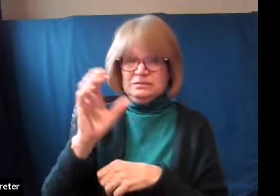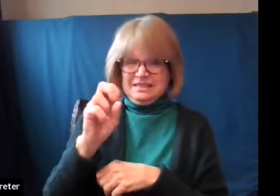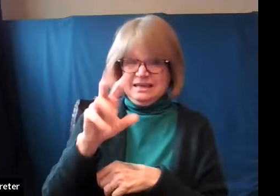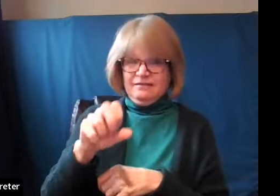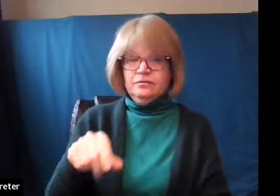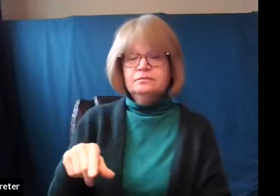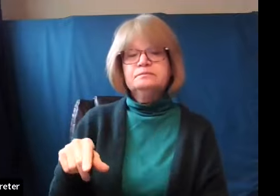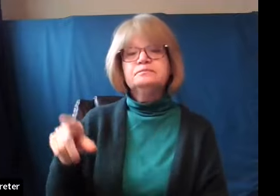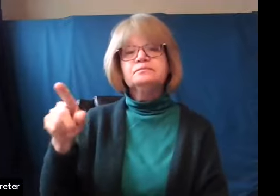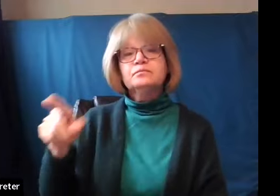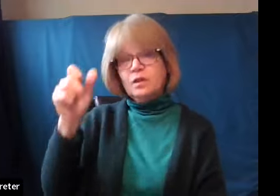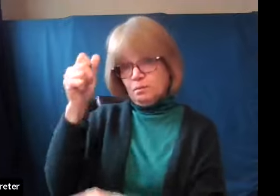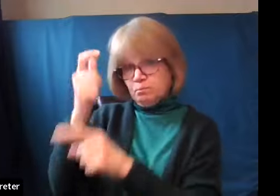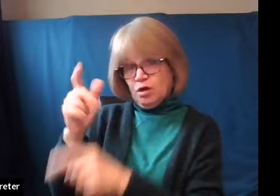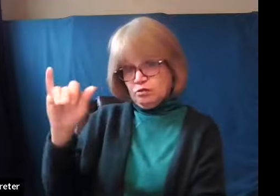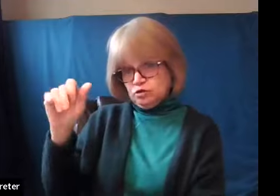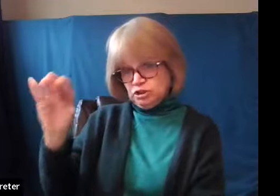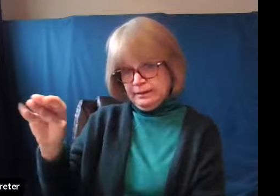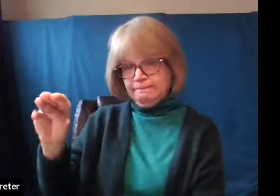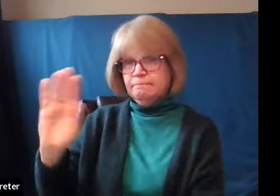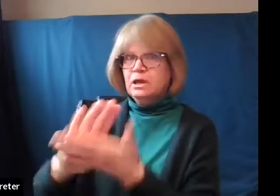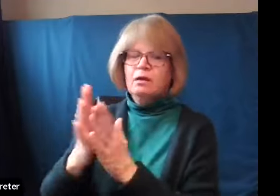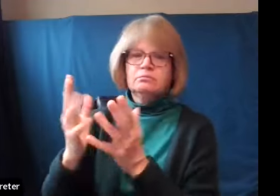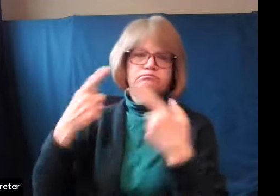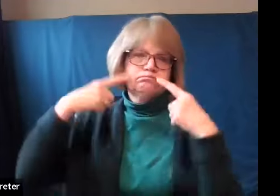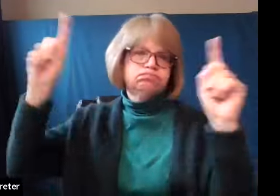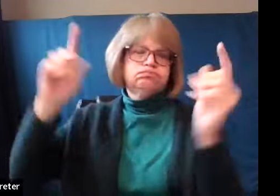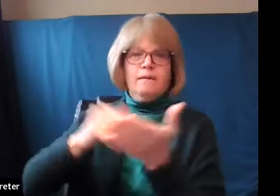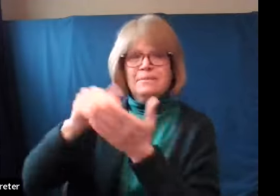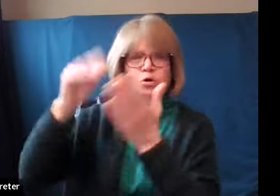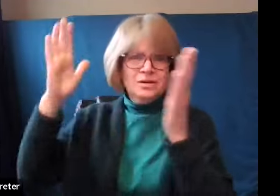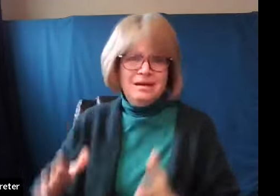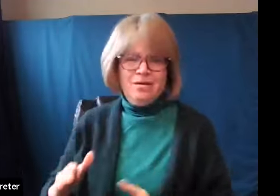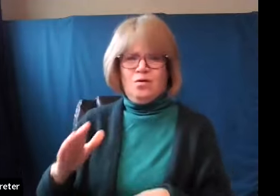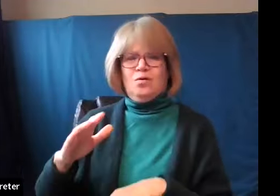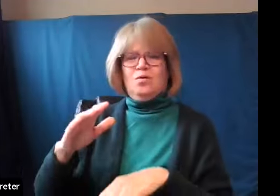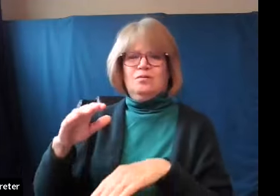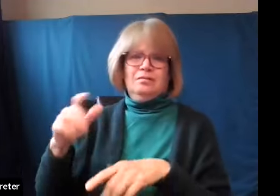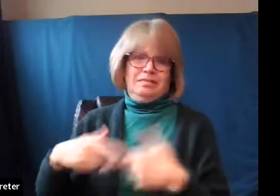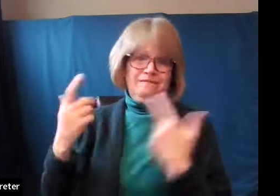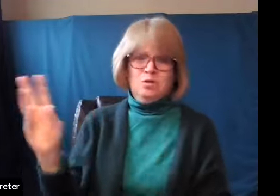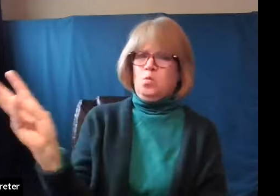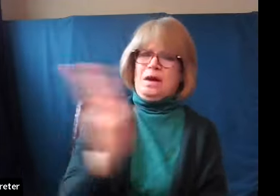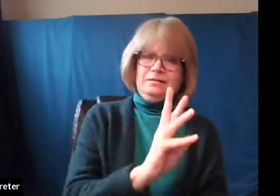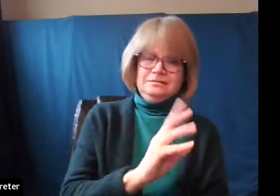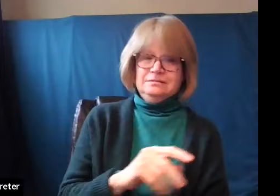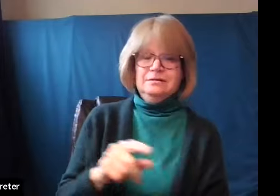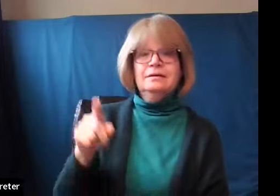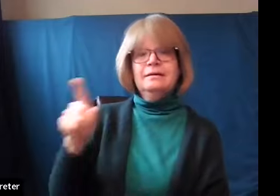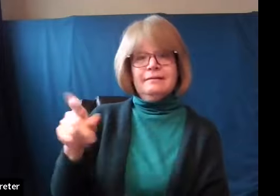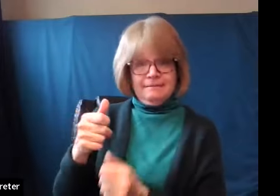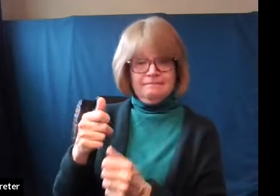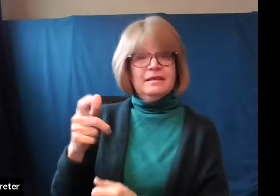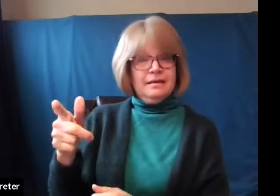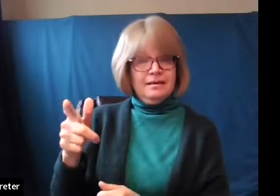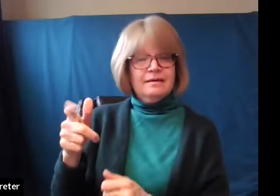Brother Jim, the pastor learned, became a successful millionaire with his own engineering firm out west. Always the dutiful son, he followed